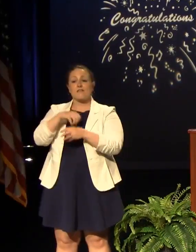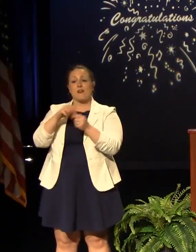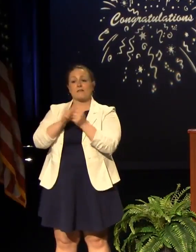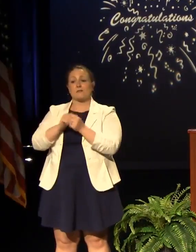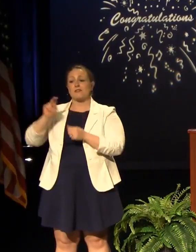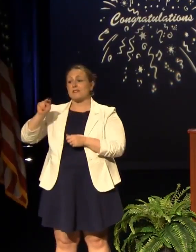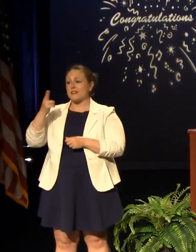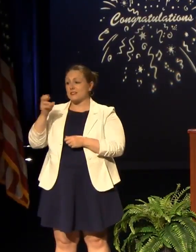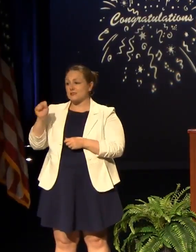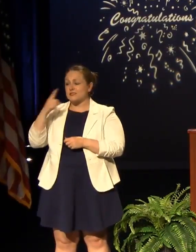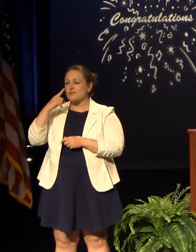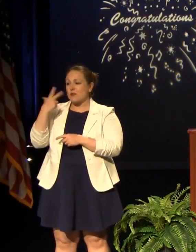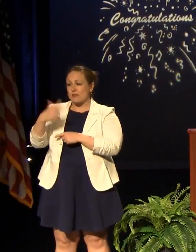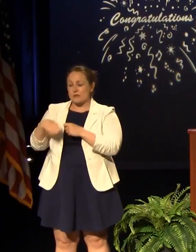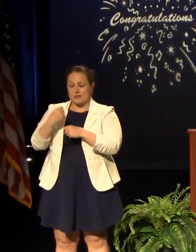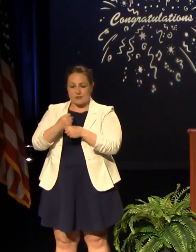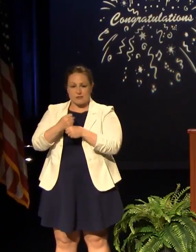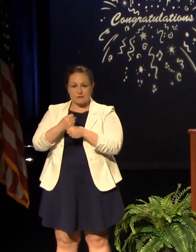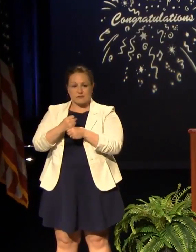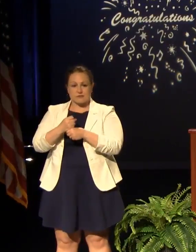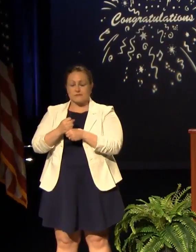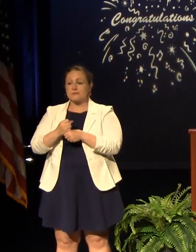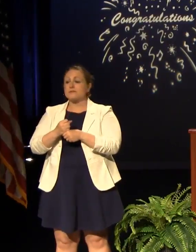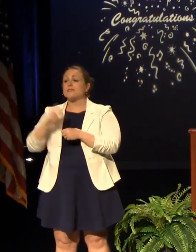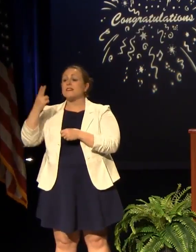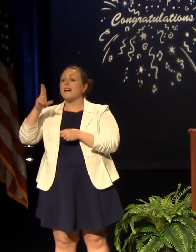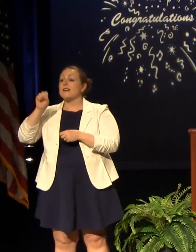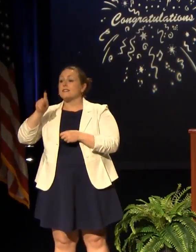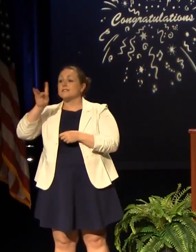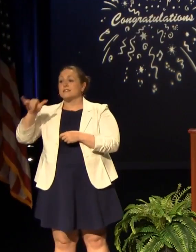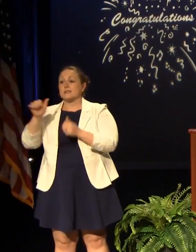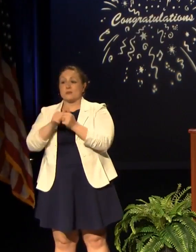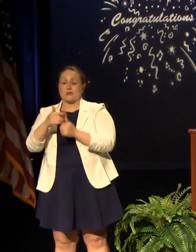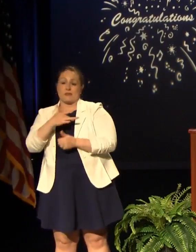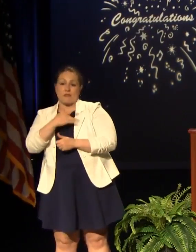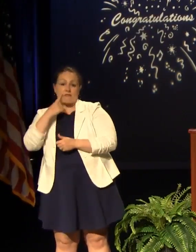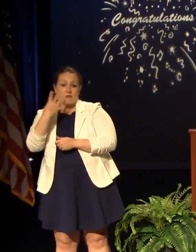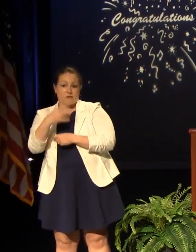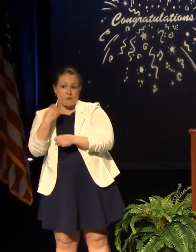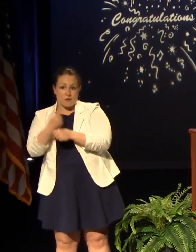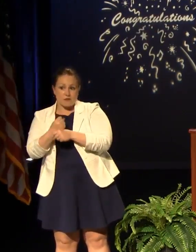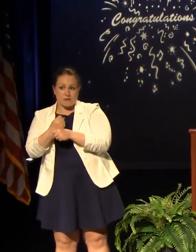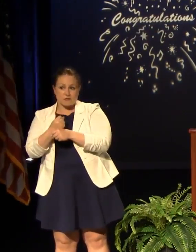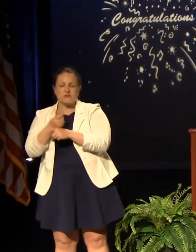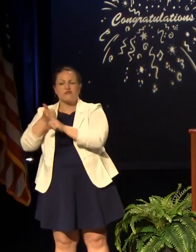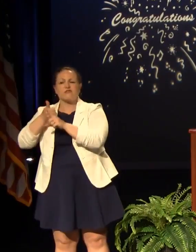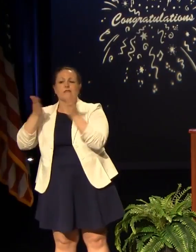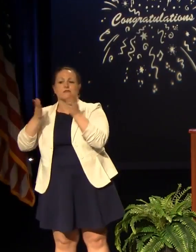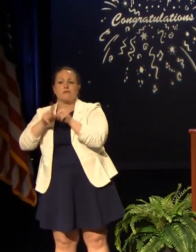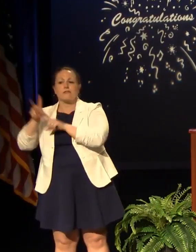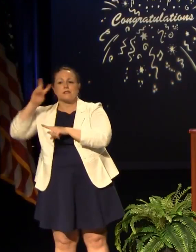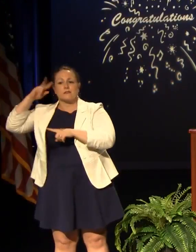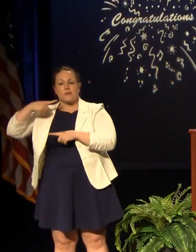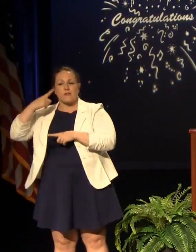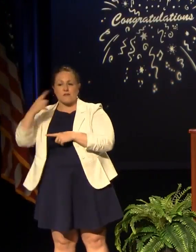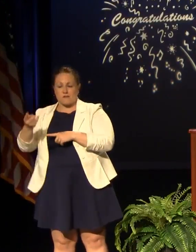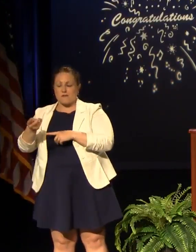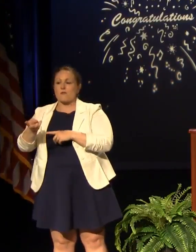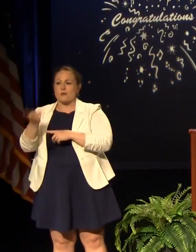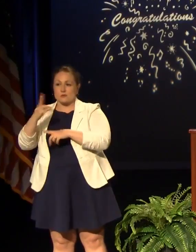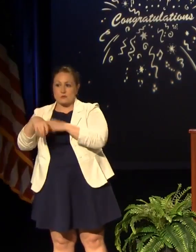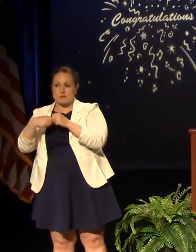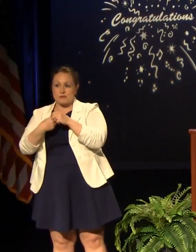for 3 years, Huskies with Heart for 4 years, with 2 years as vice president, and Mu Alpha Theta for